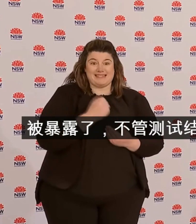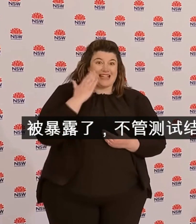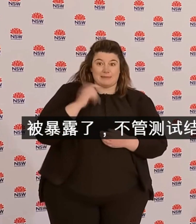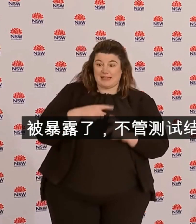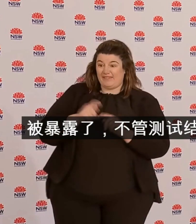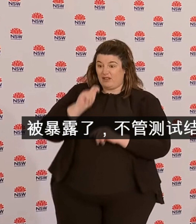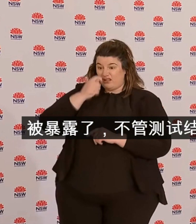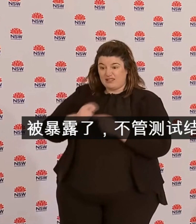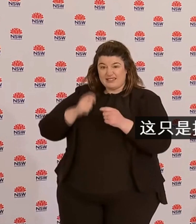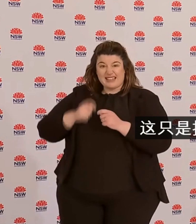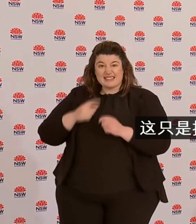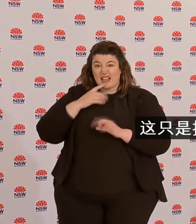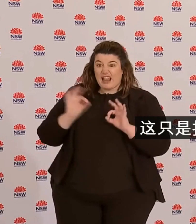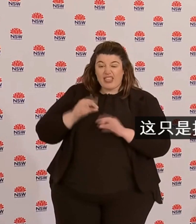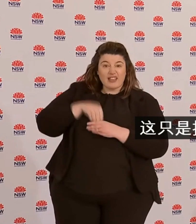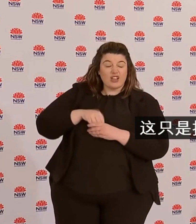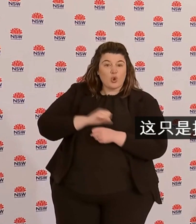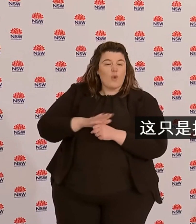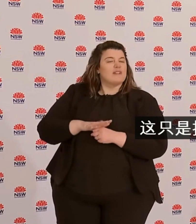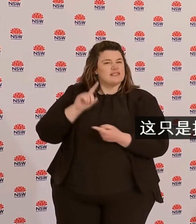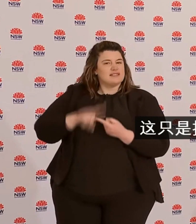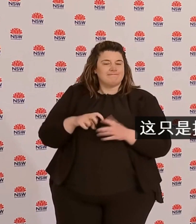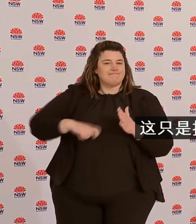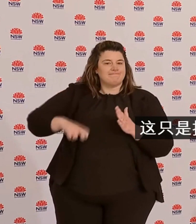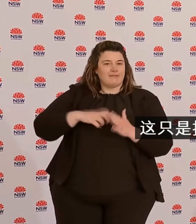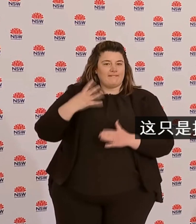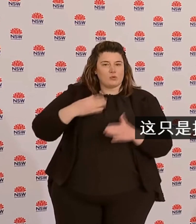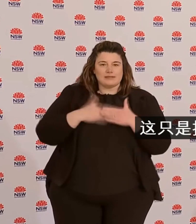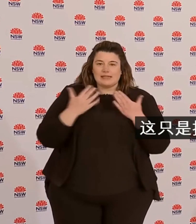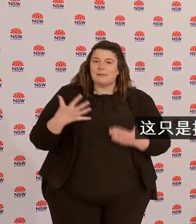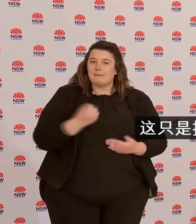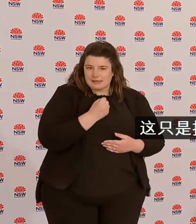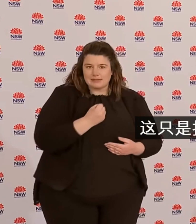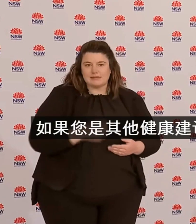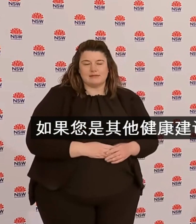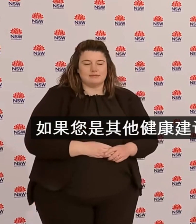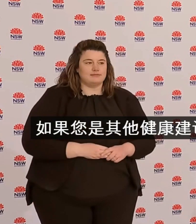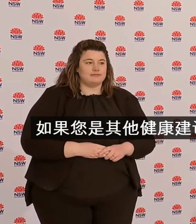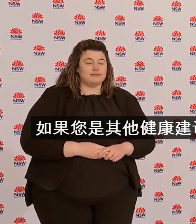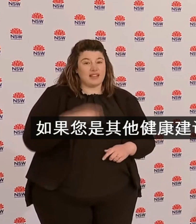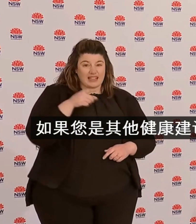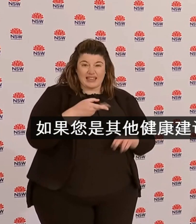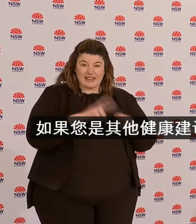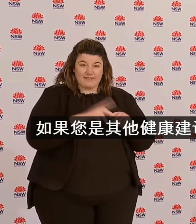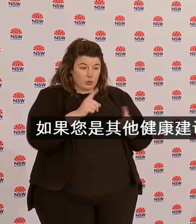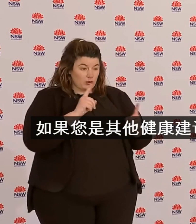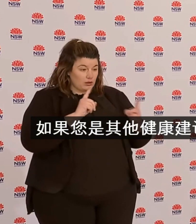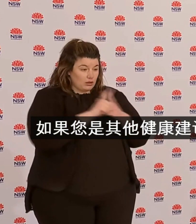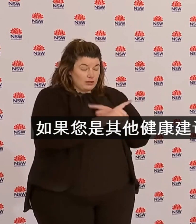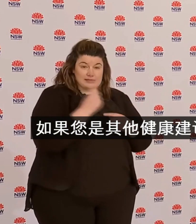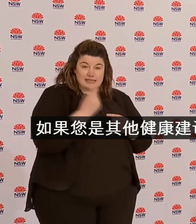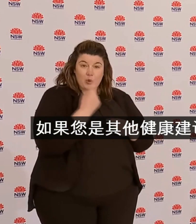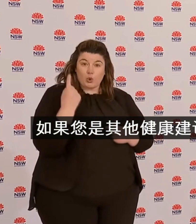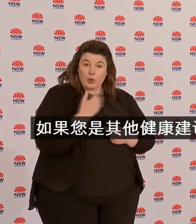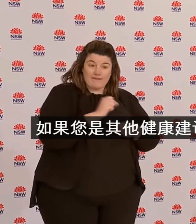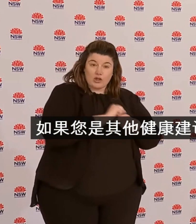test result. It's a big risk, and it's just a reminder just how important it is, if you're a close contact or a casual